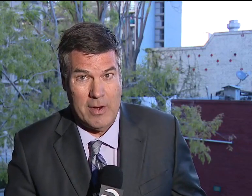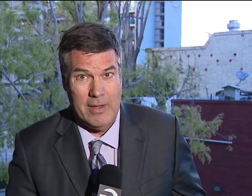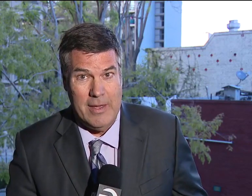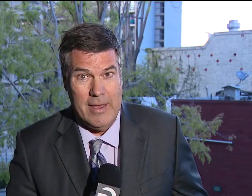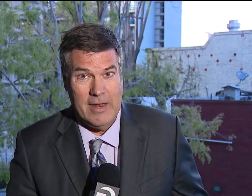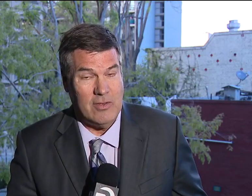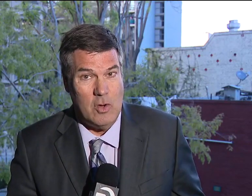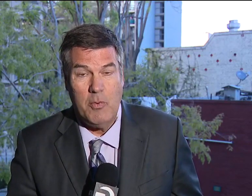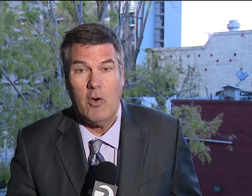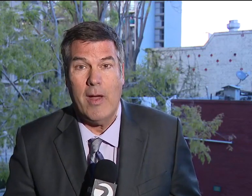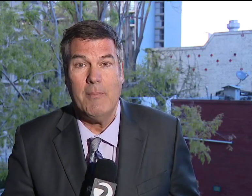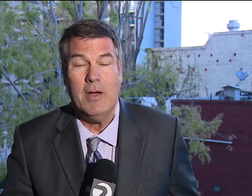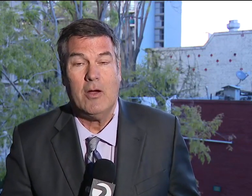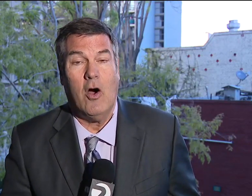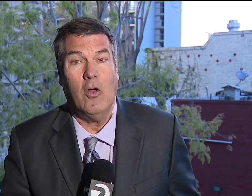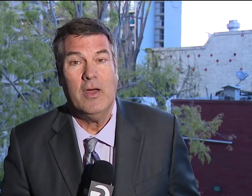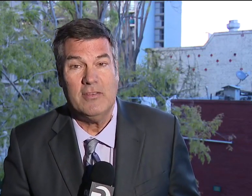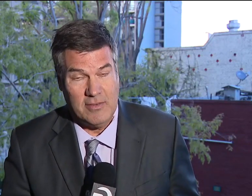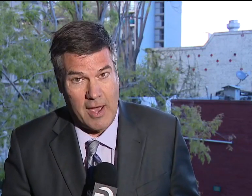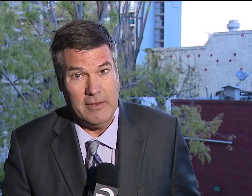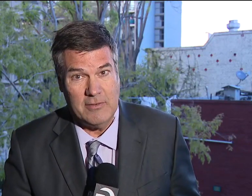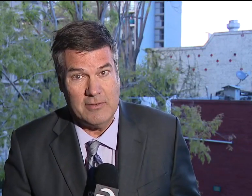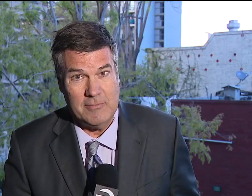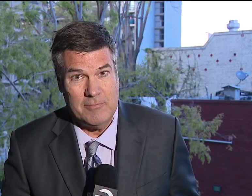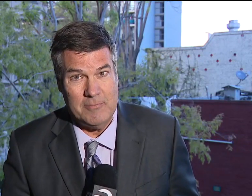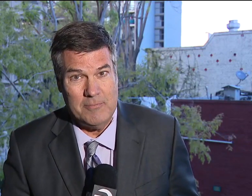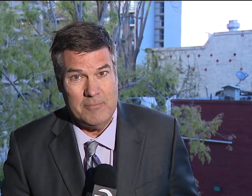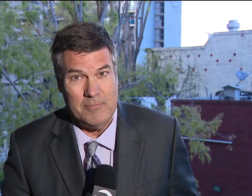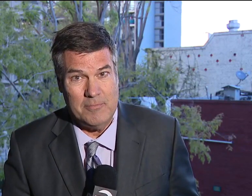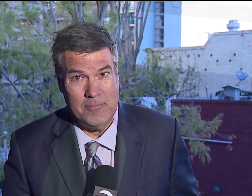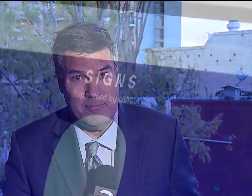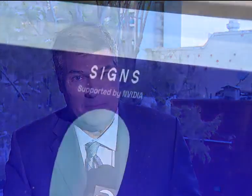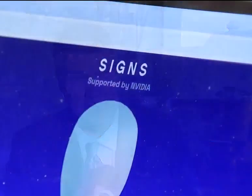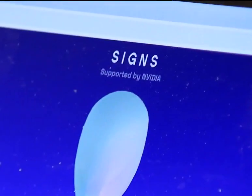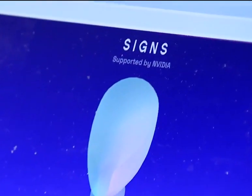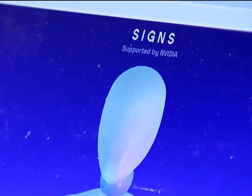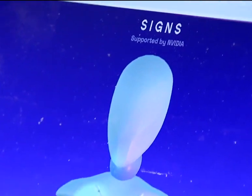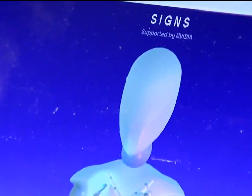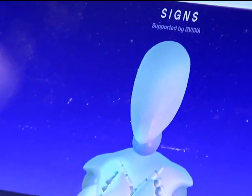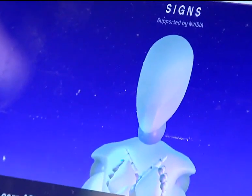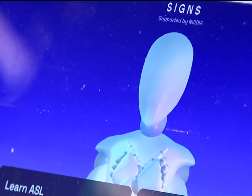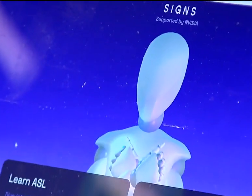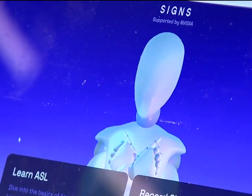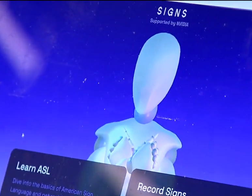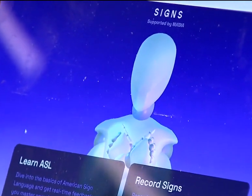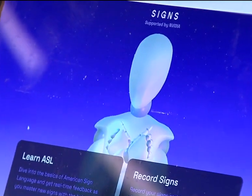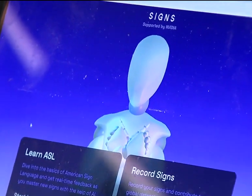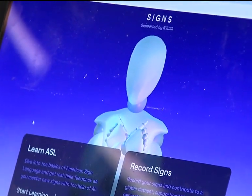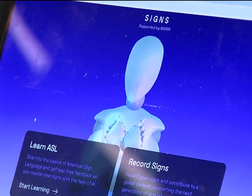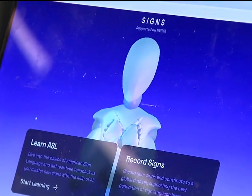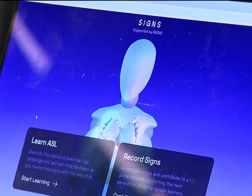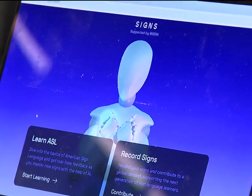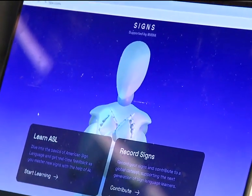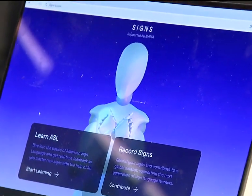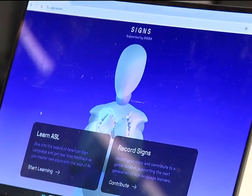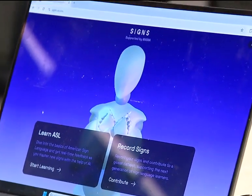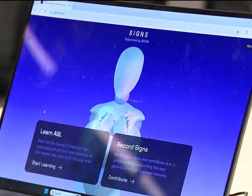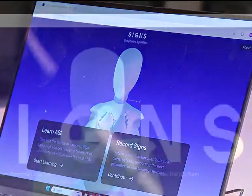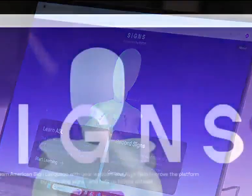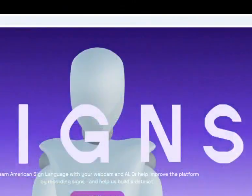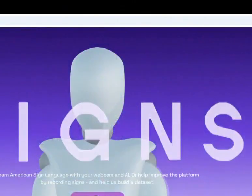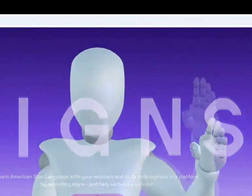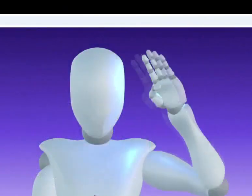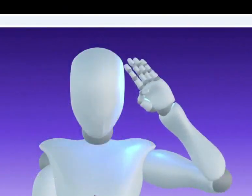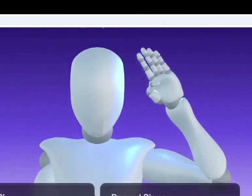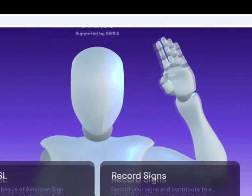offering it is a new program called signs welcome to signs the signs AI platform uses